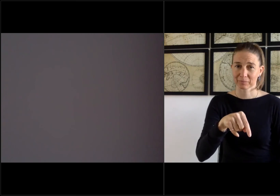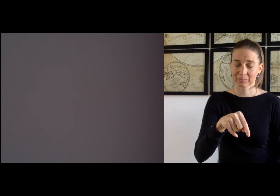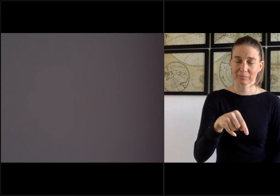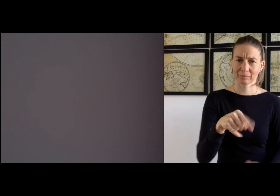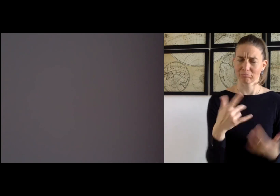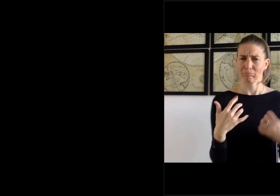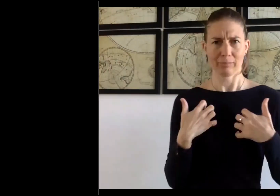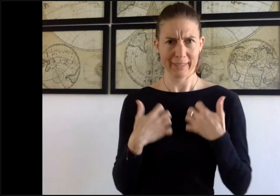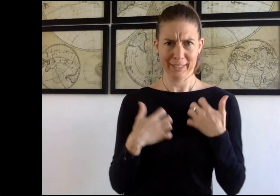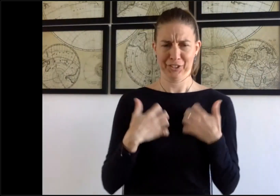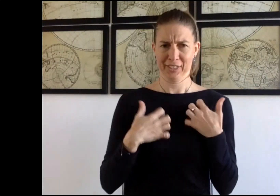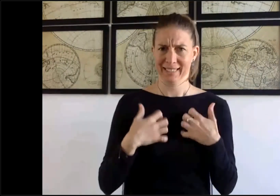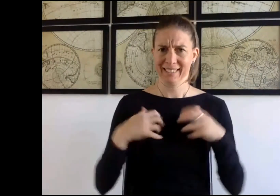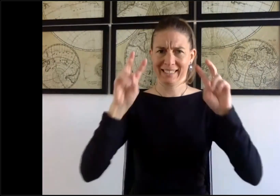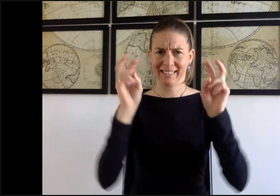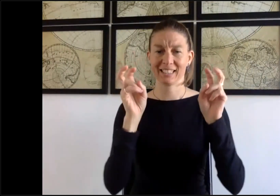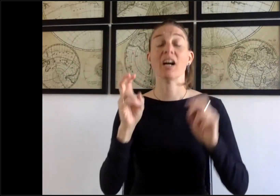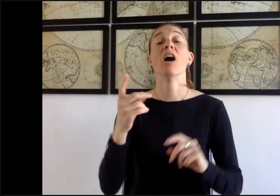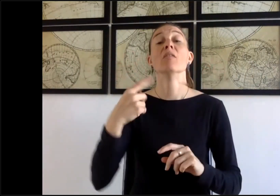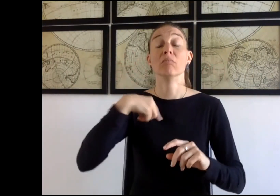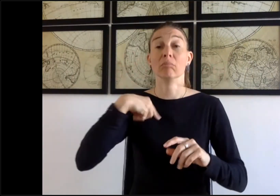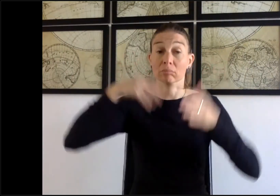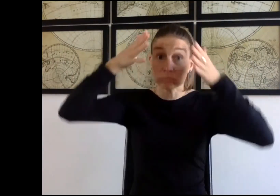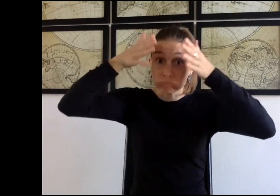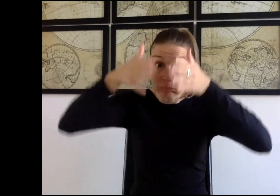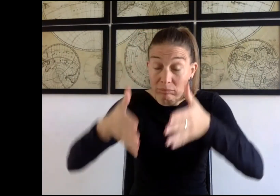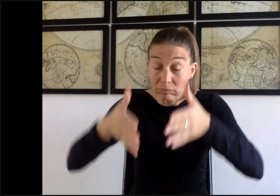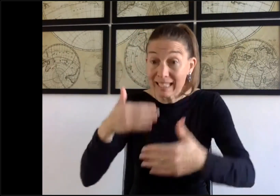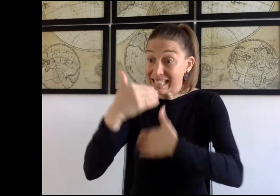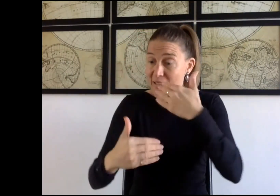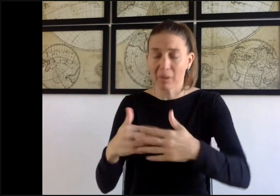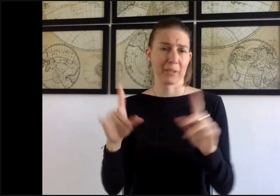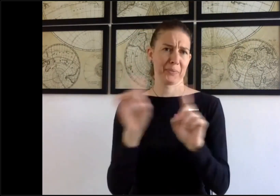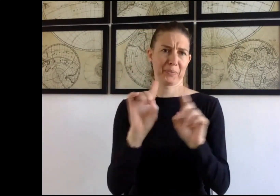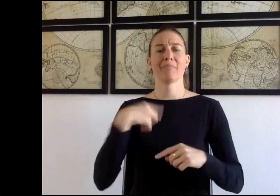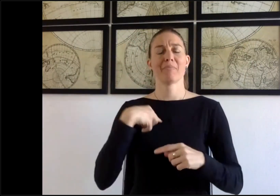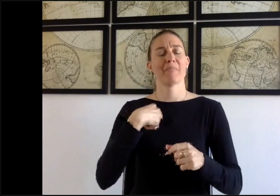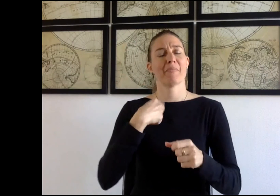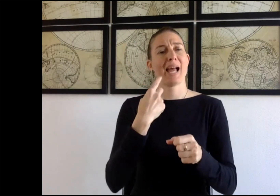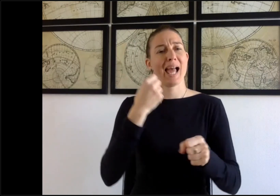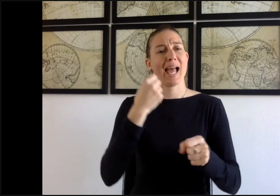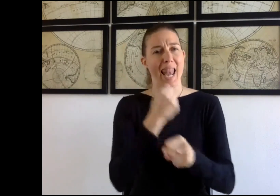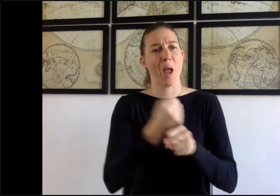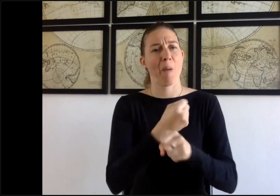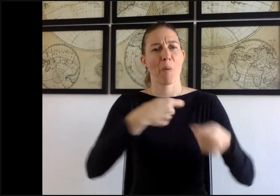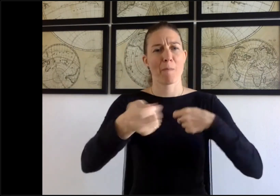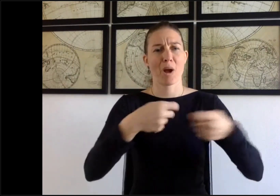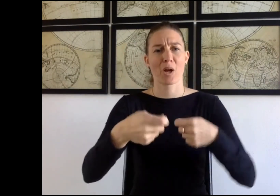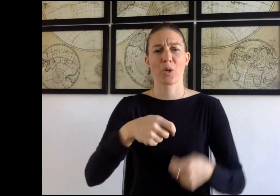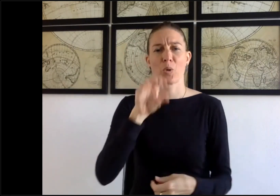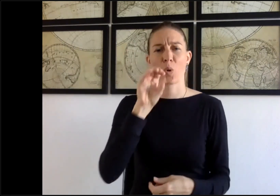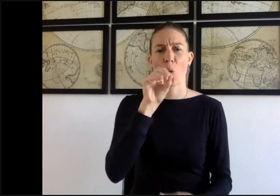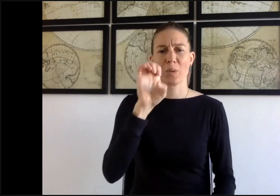not a disability expert. I'm a labor market expert at the OECD, so I focus on labor markets and the future of work